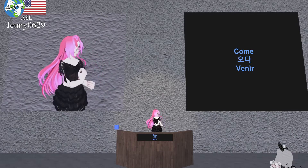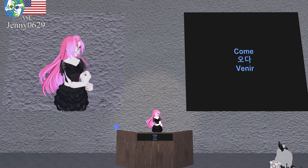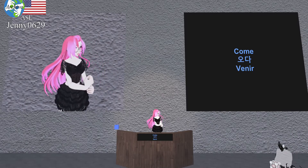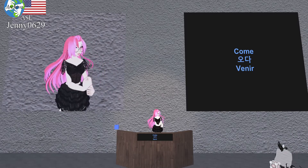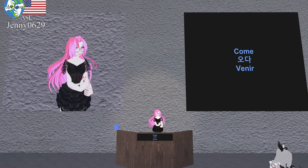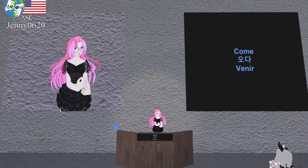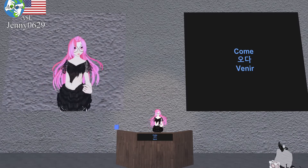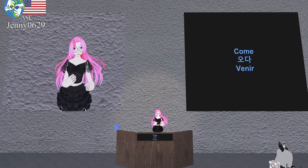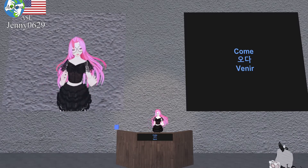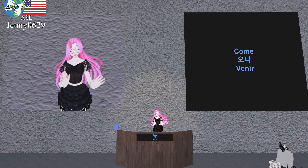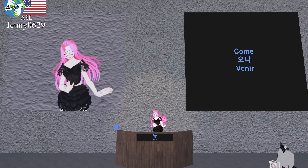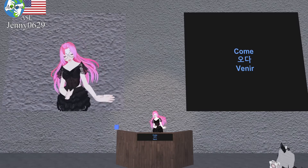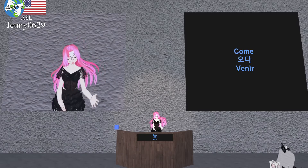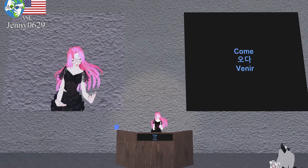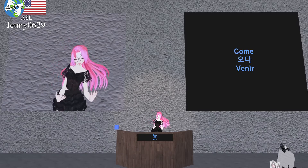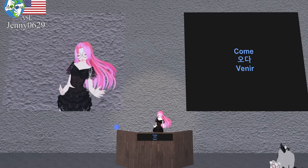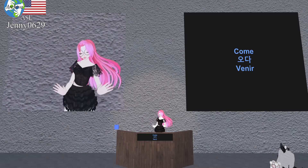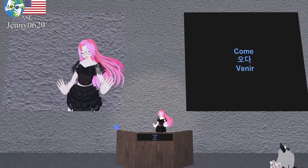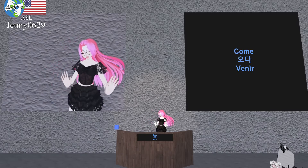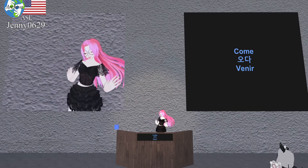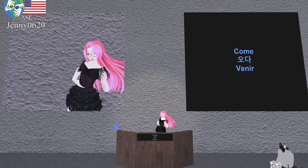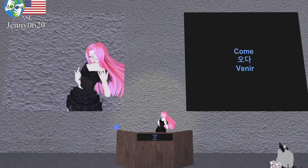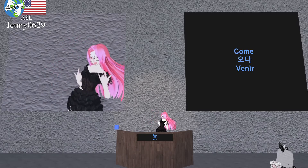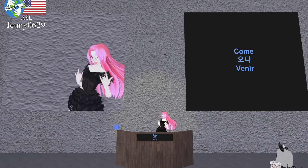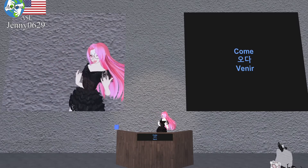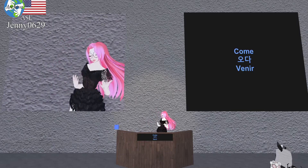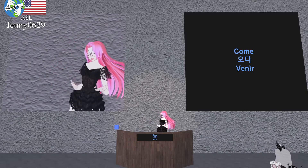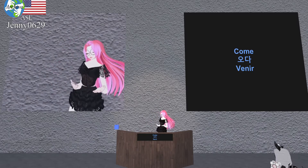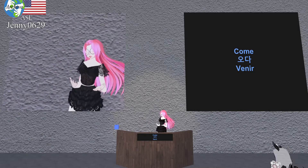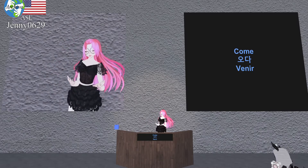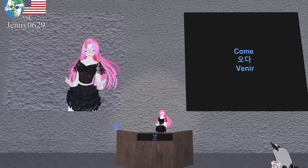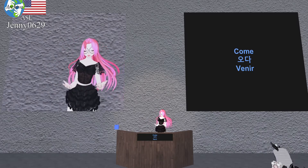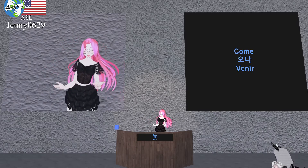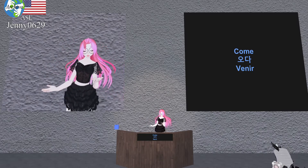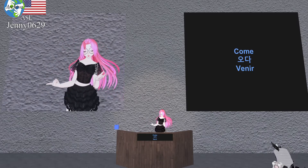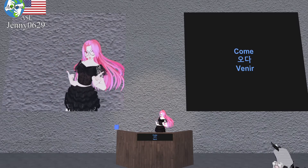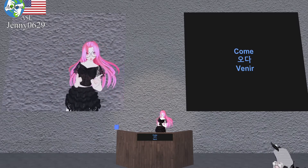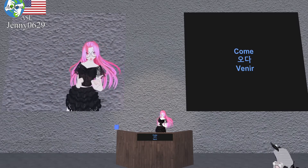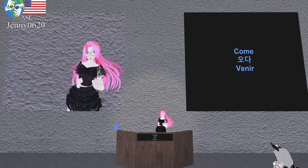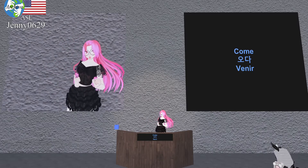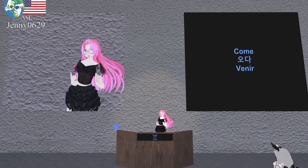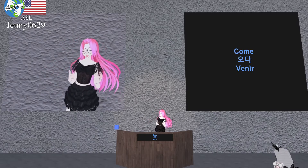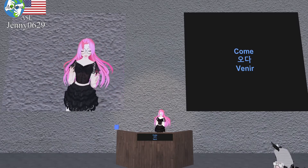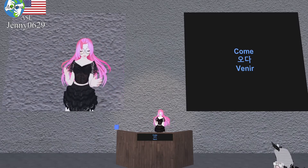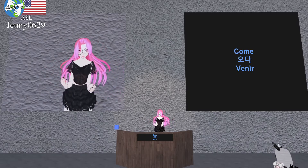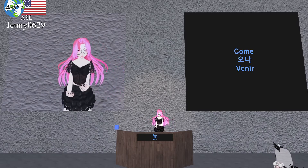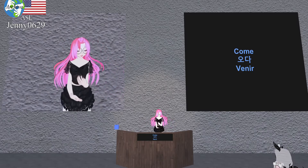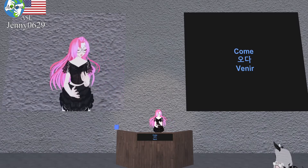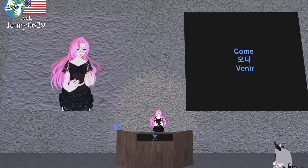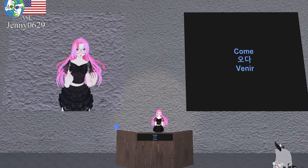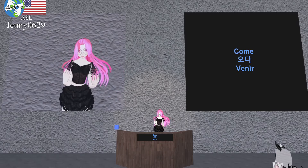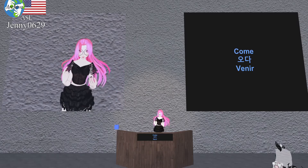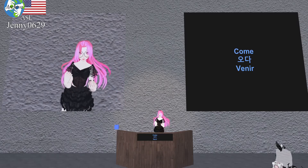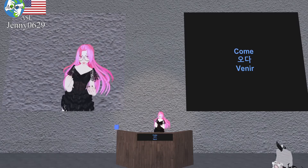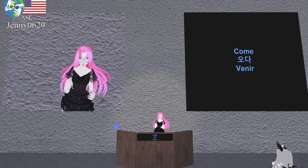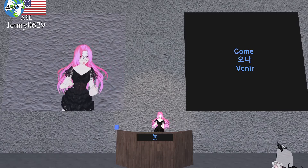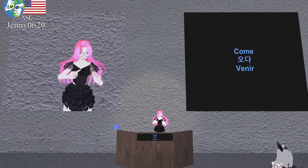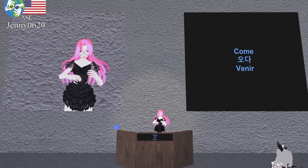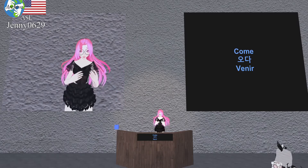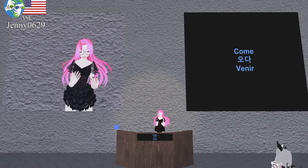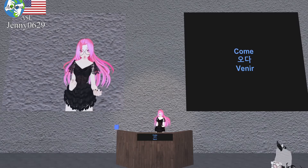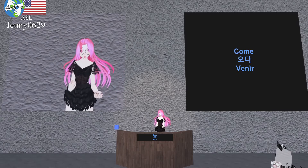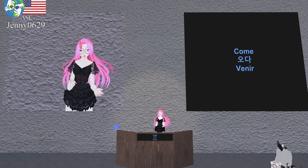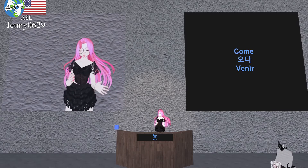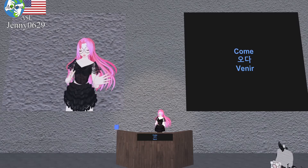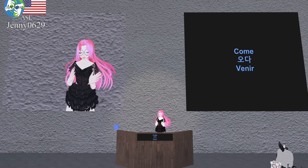just support you guys. So if you have a question, you're like, oh, Jenny, my friend came up to me and they're really new and they